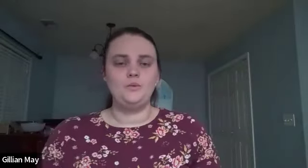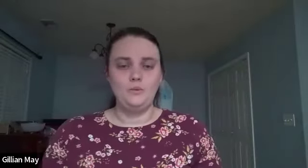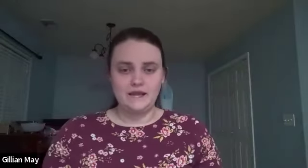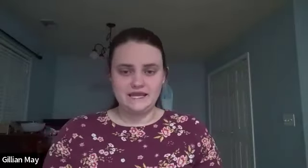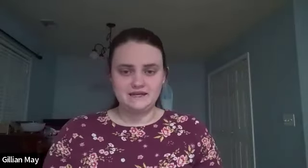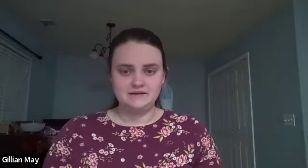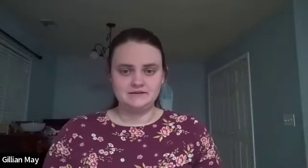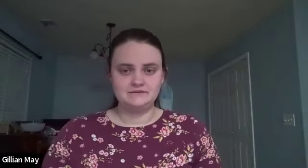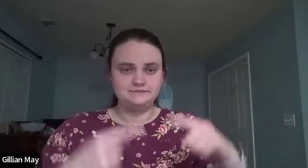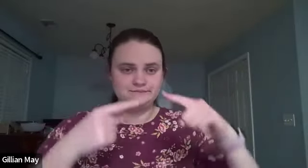when,